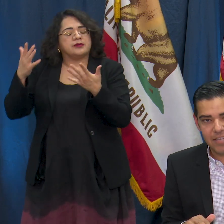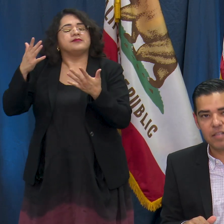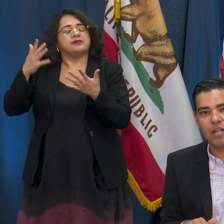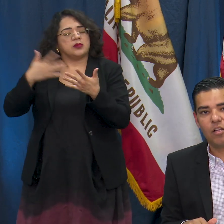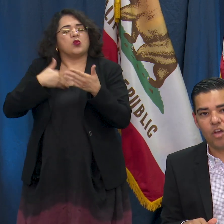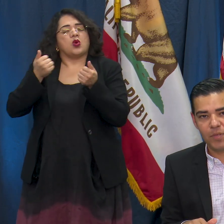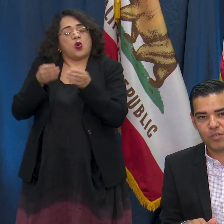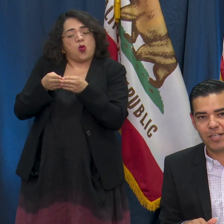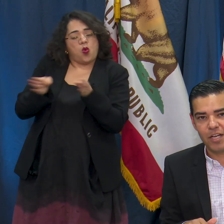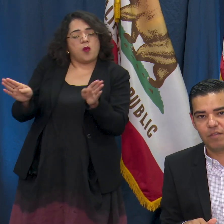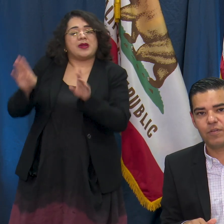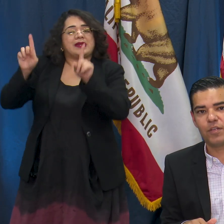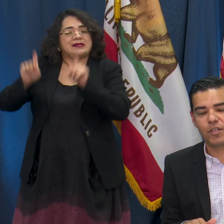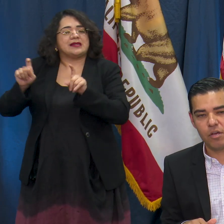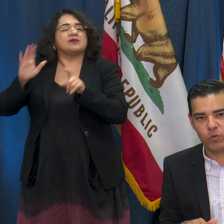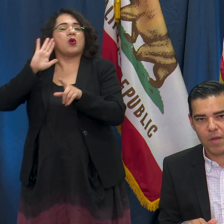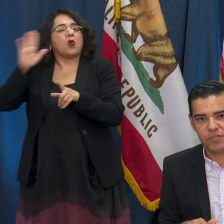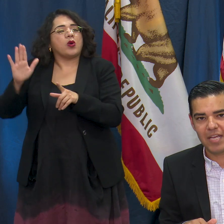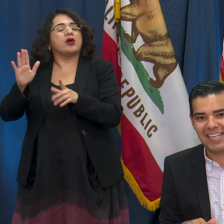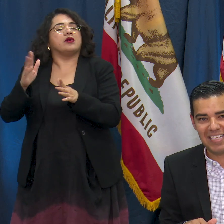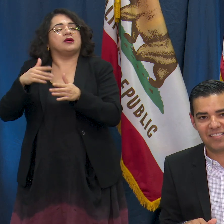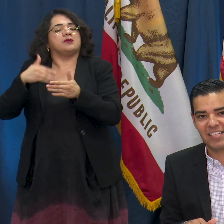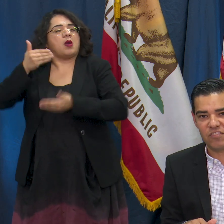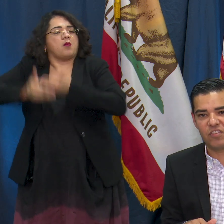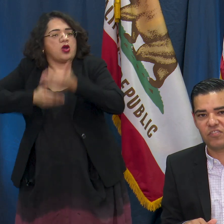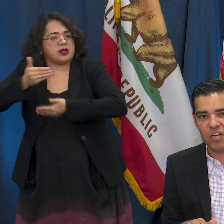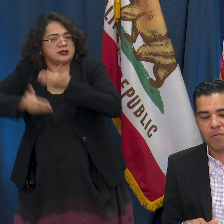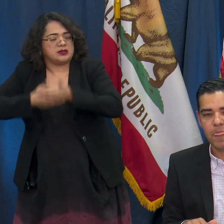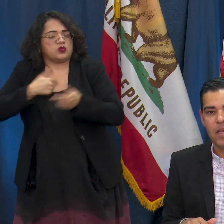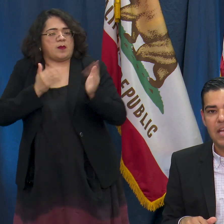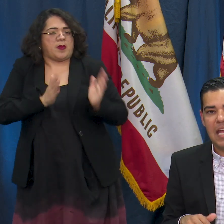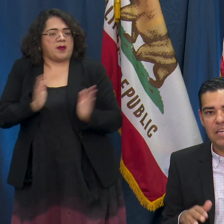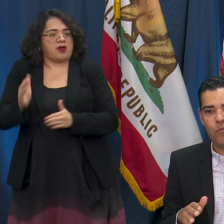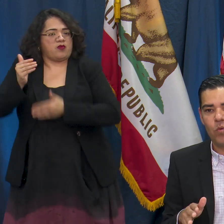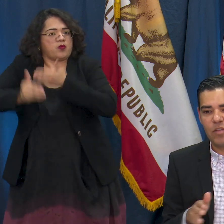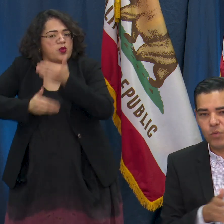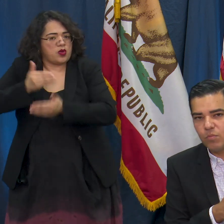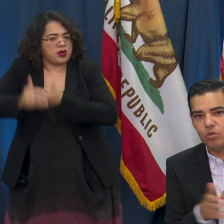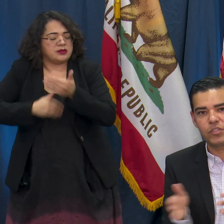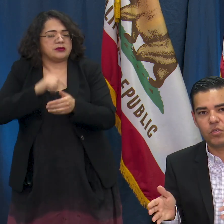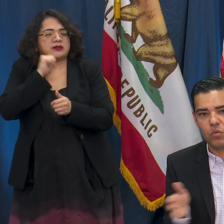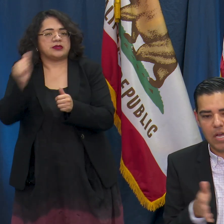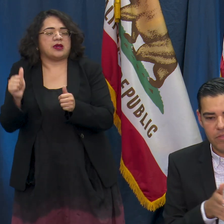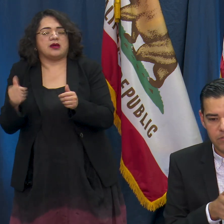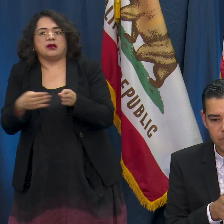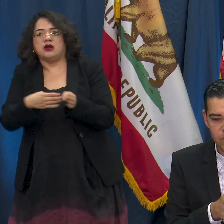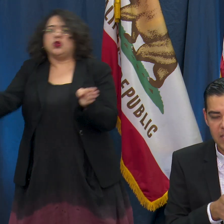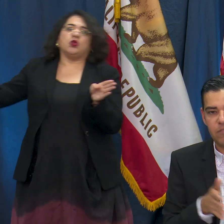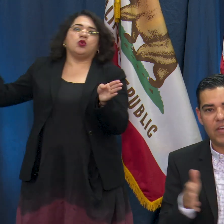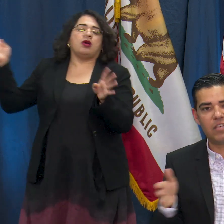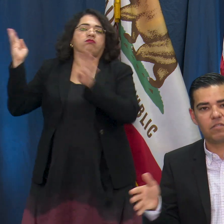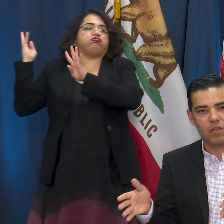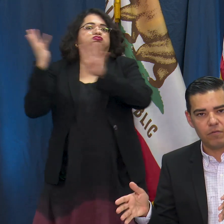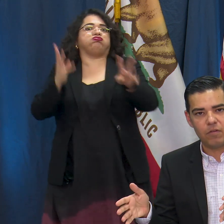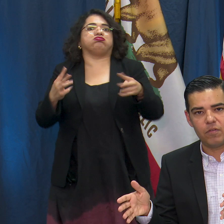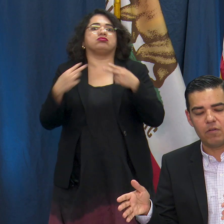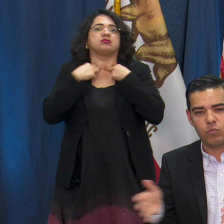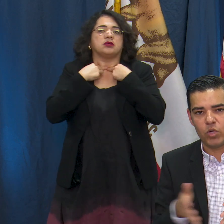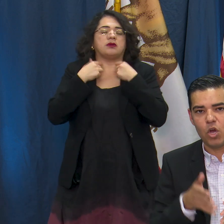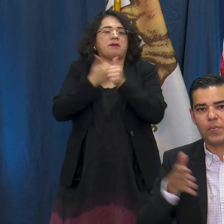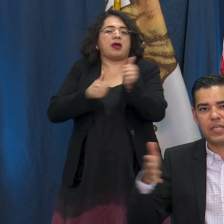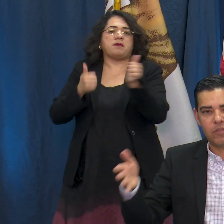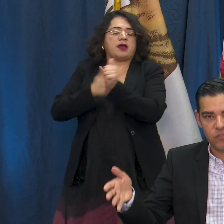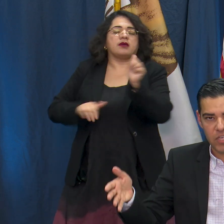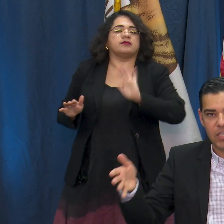And again, longbeach.gov, the COVID website, is the testing center. And as we move to this next phase